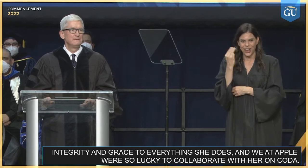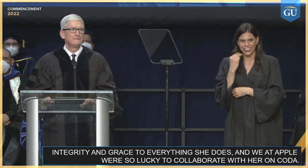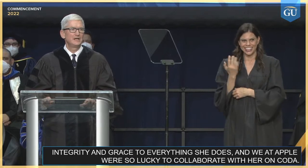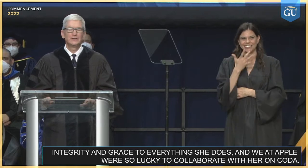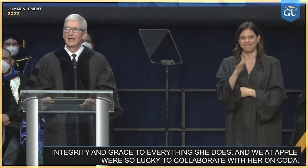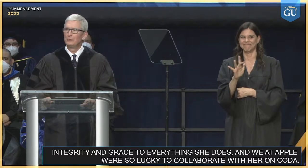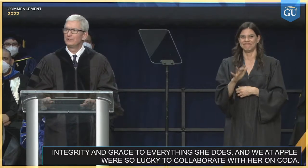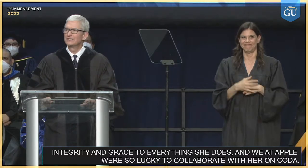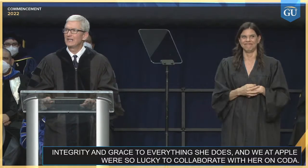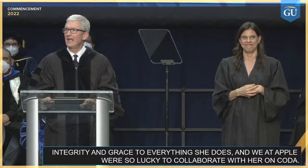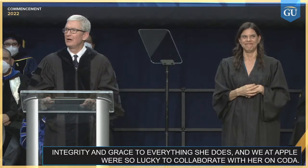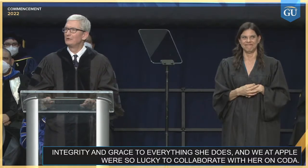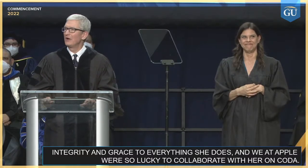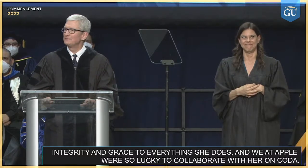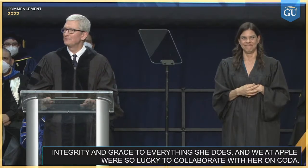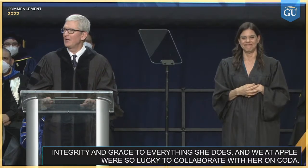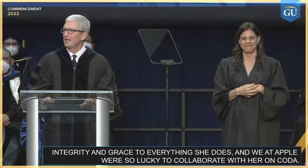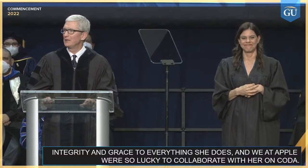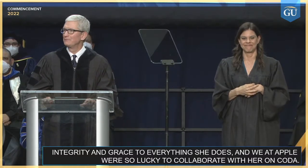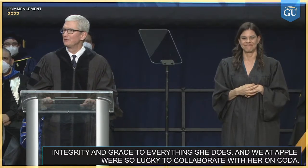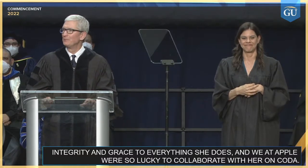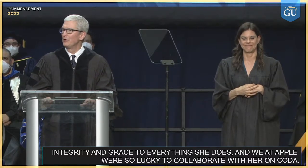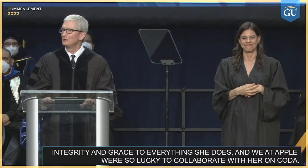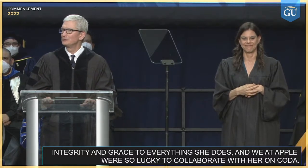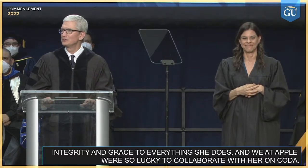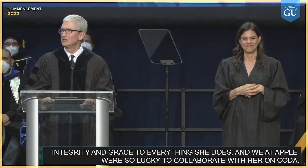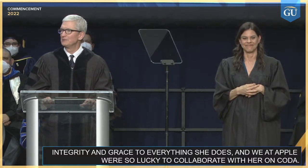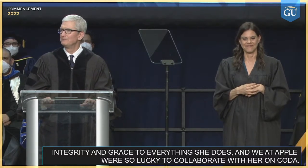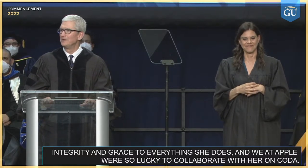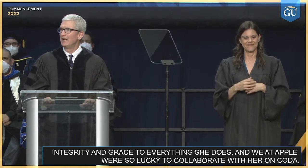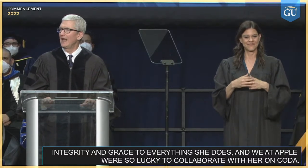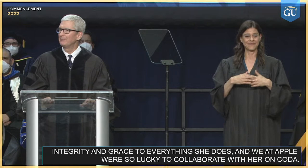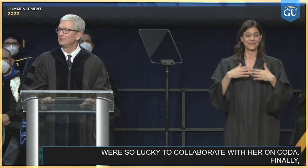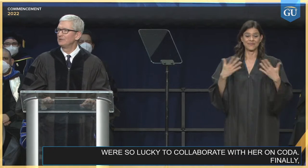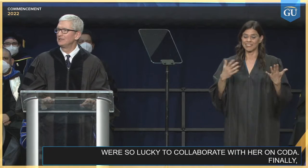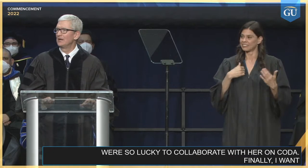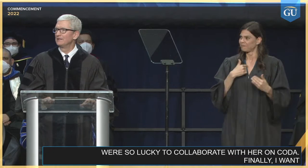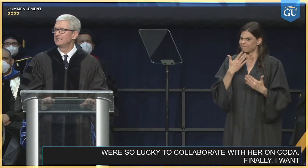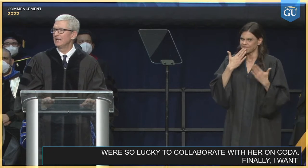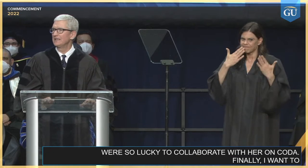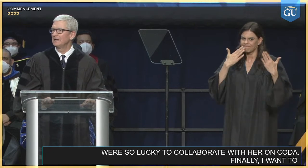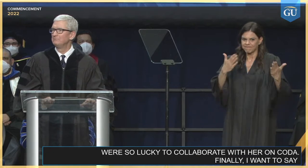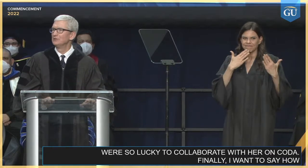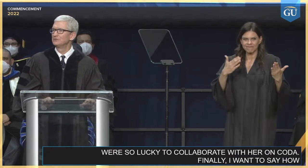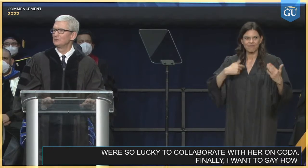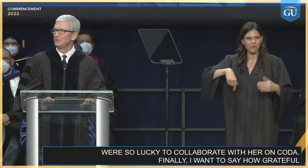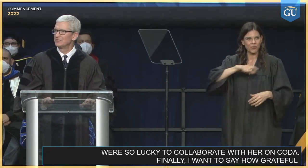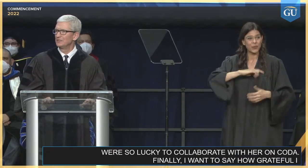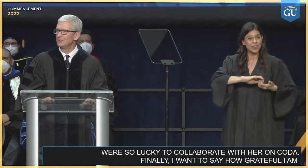Finally, I want to say how grateful I am for the partnership that Apple and Gallaudet have built in recent